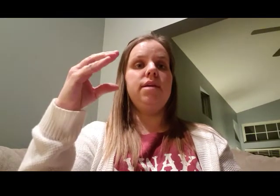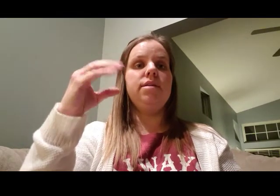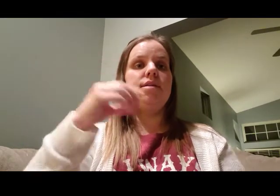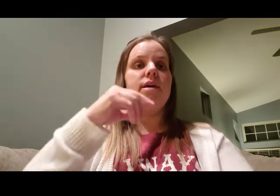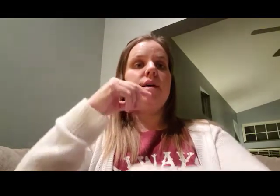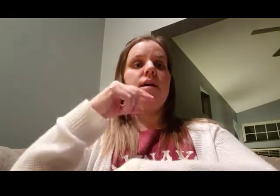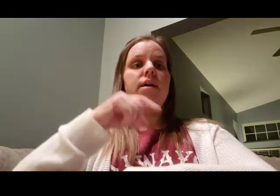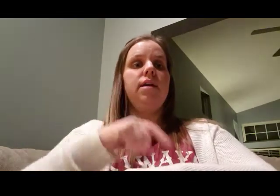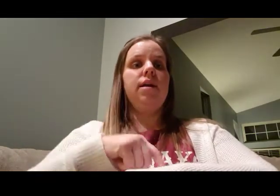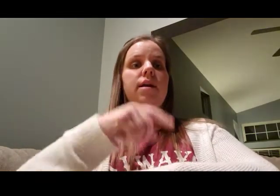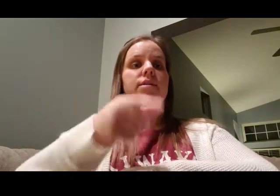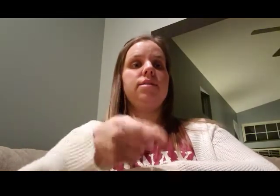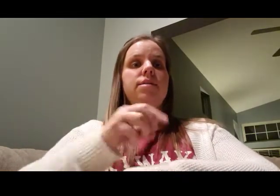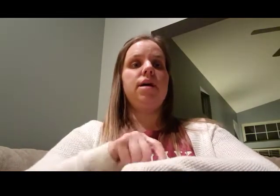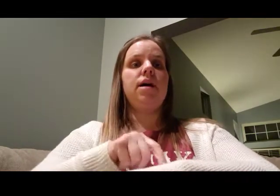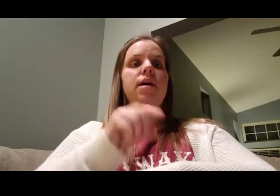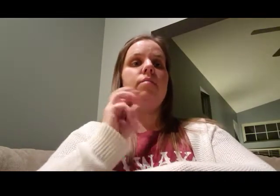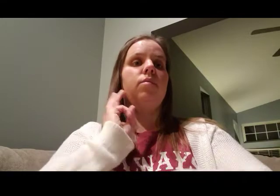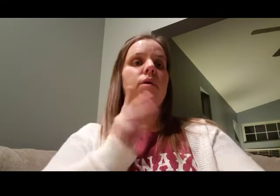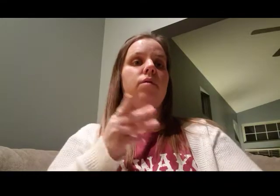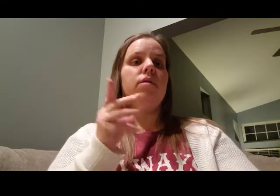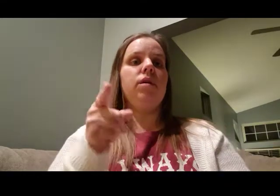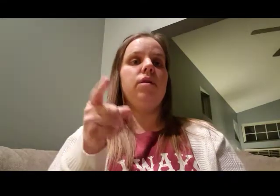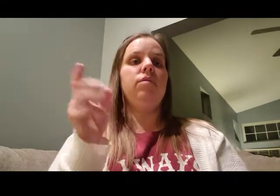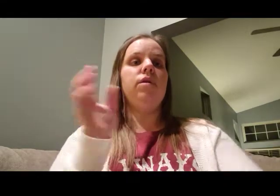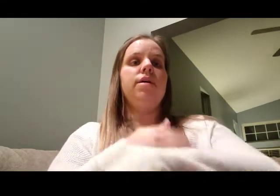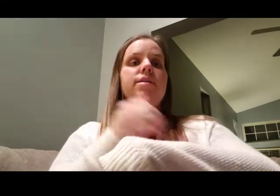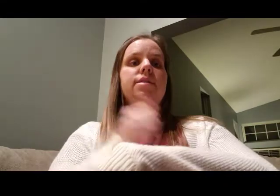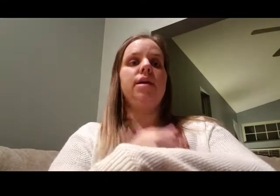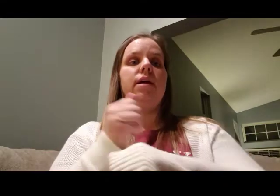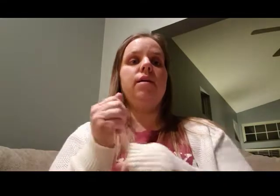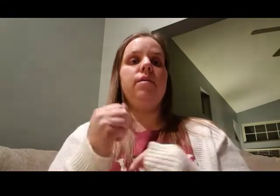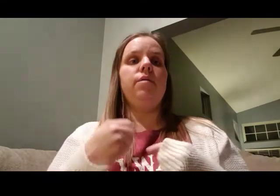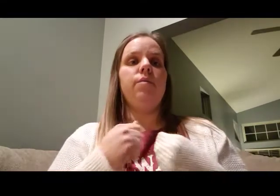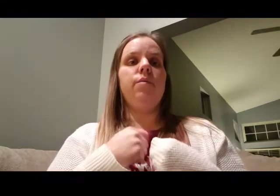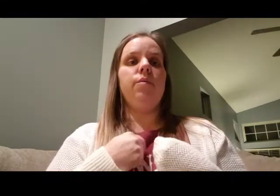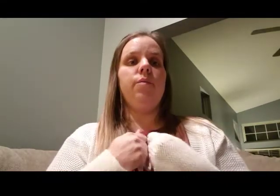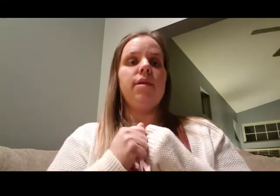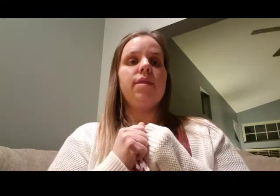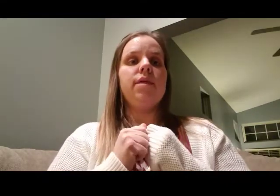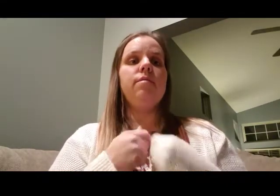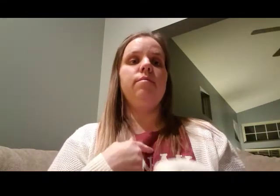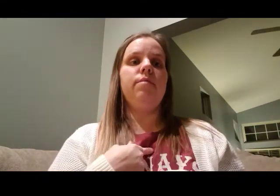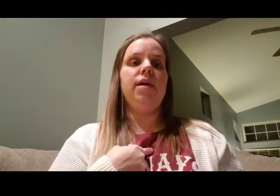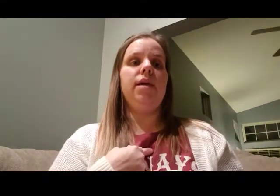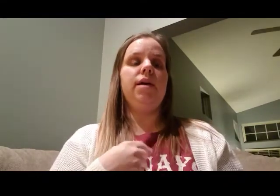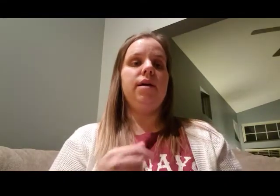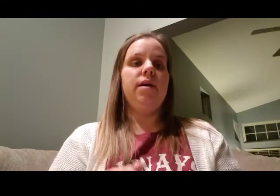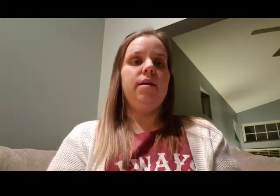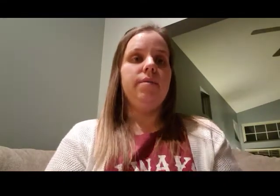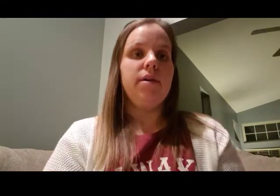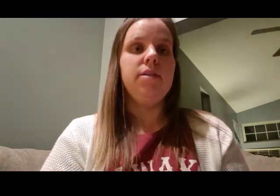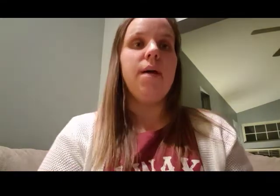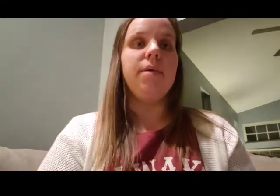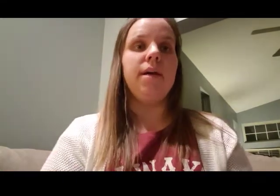ABCs. Next time, won't you sing with me? Good job,